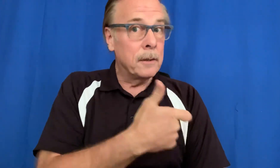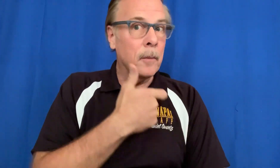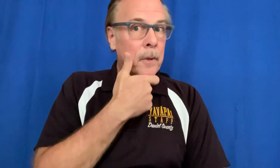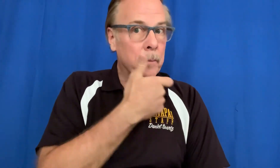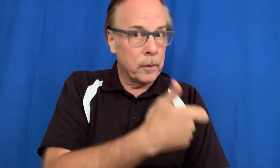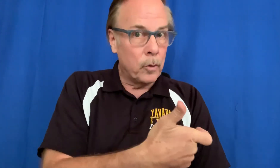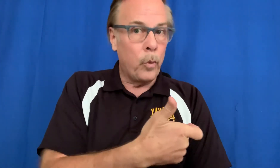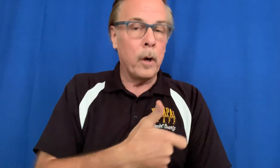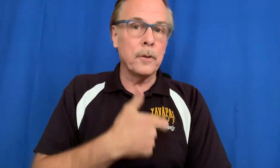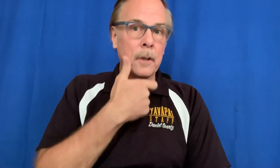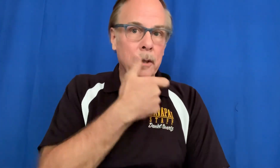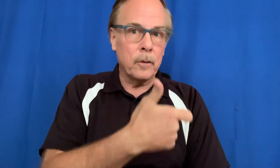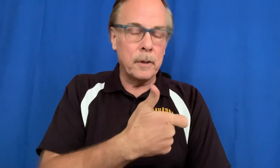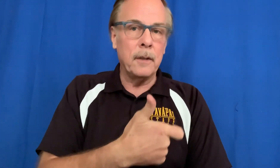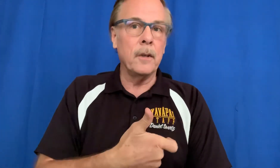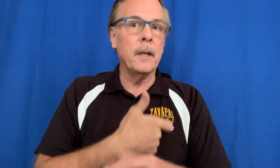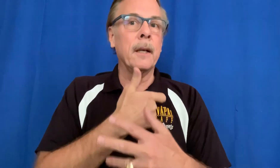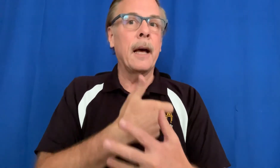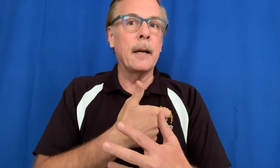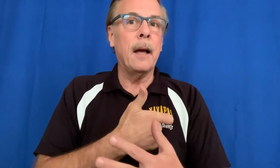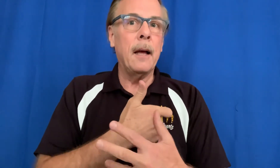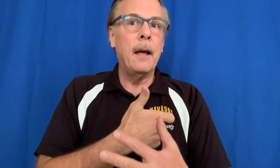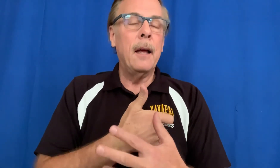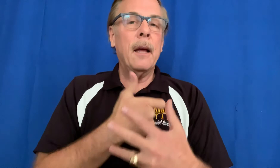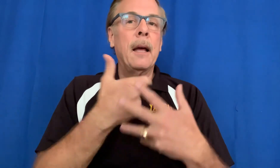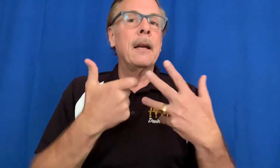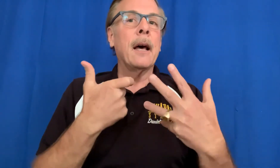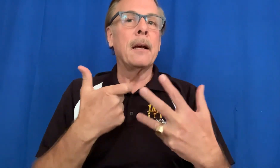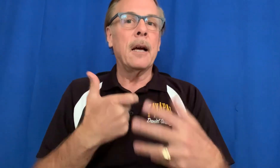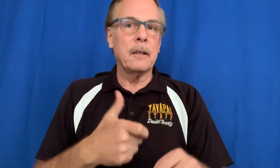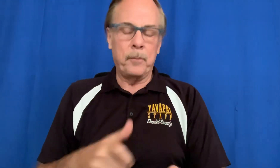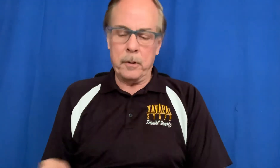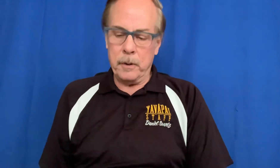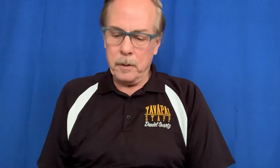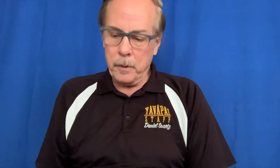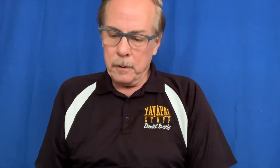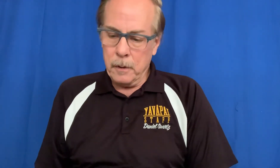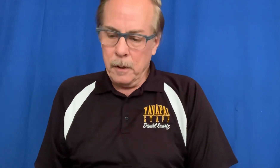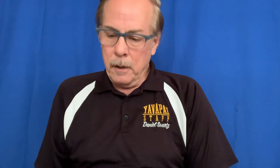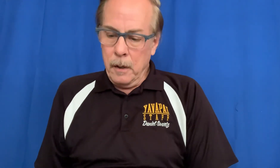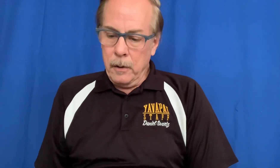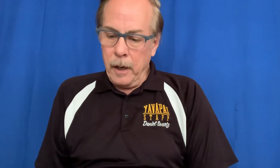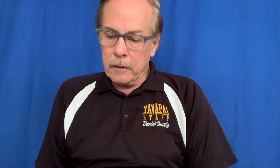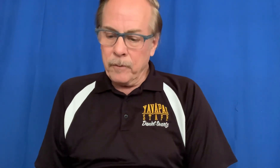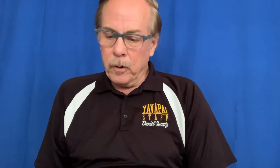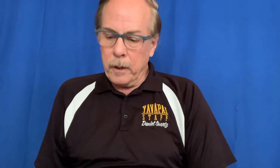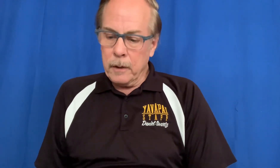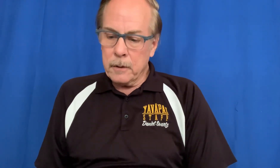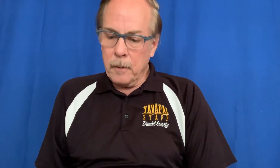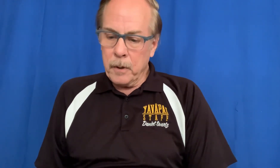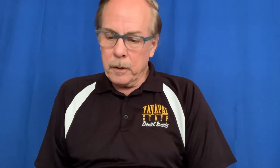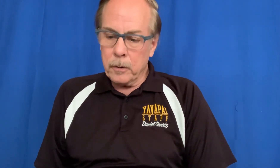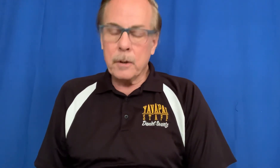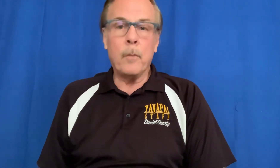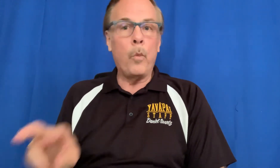something, but to watch it like on TV, and not an active participant. The act of looking at something or